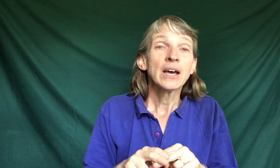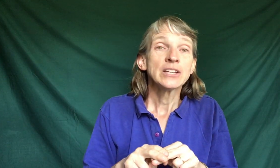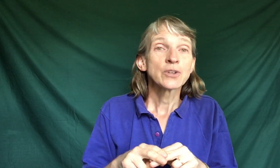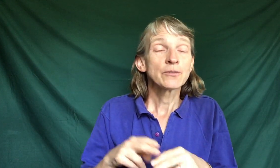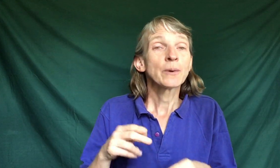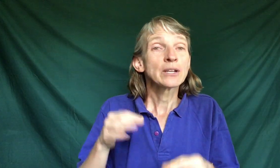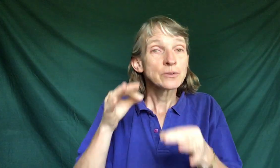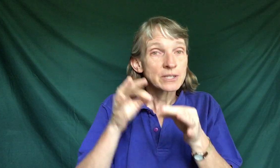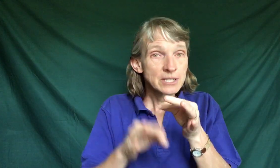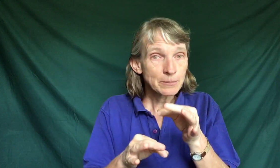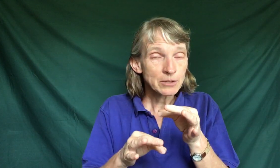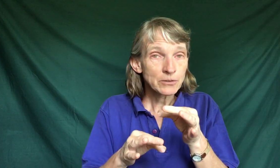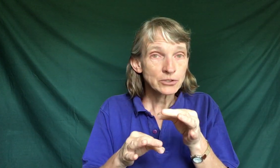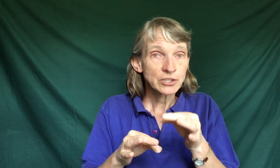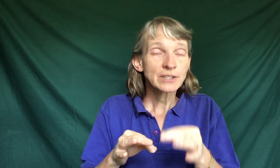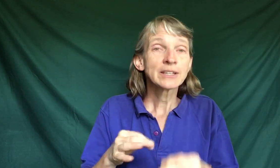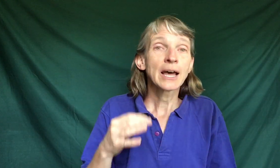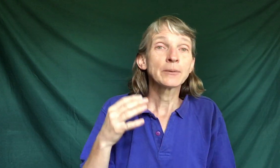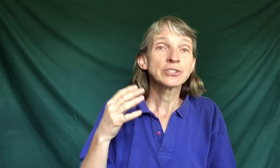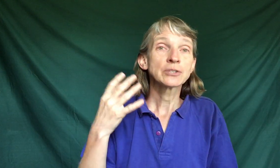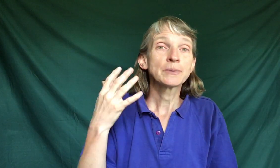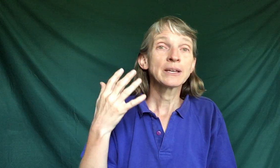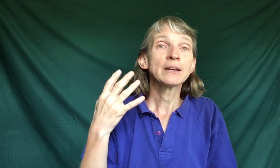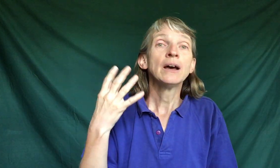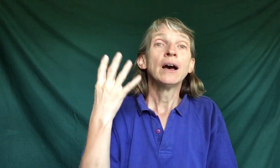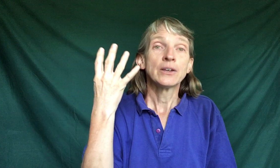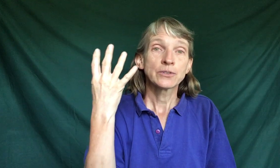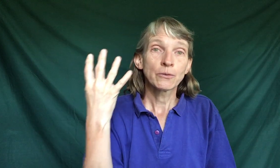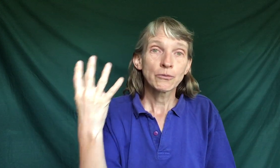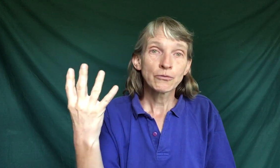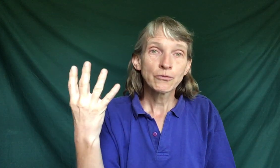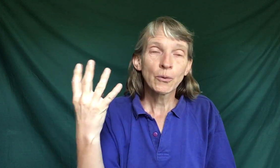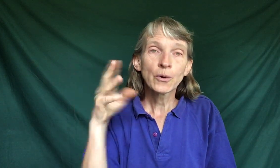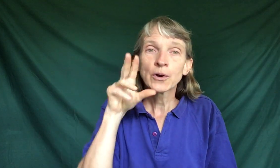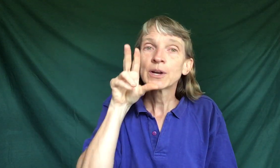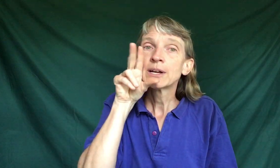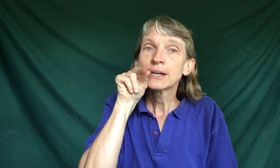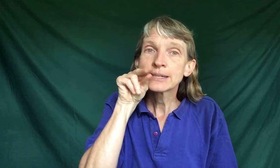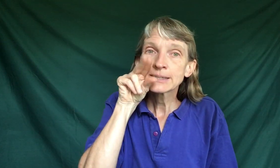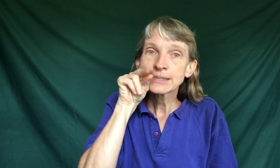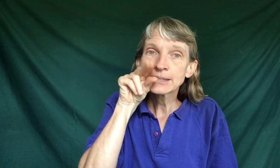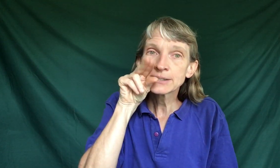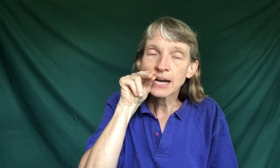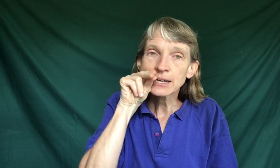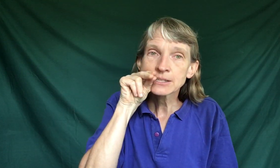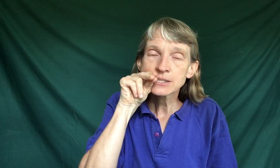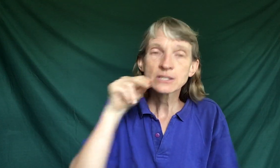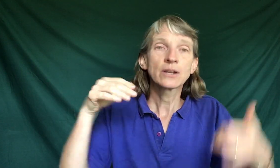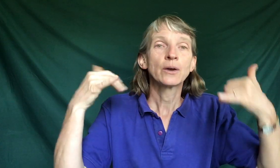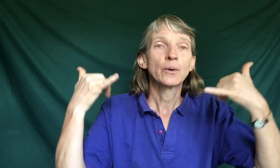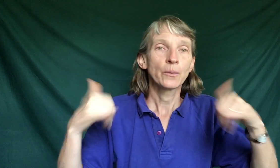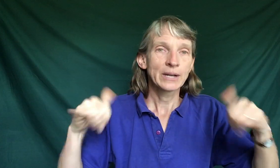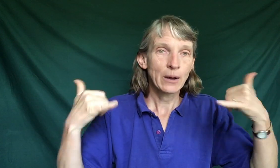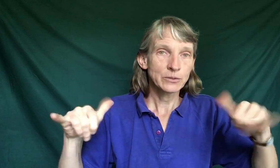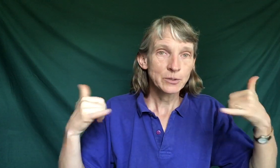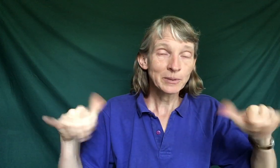And so if you want to do the simpler version, that would just be four little ducks went out to